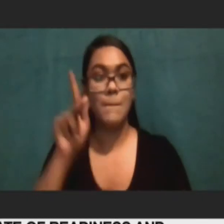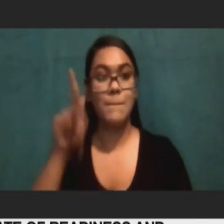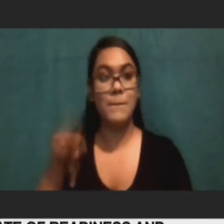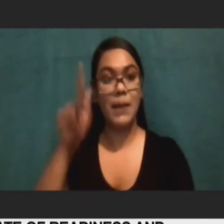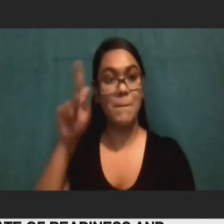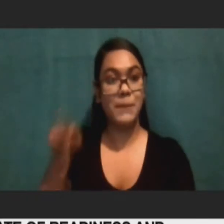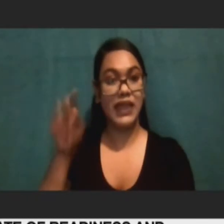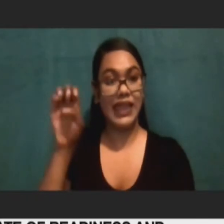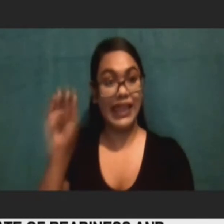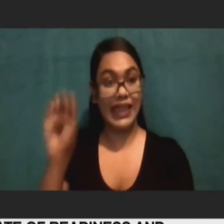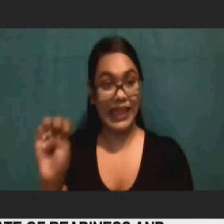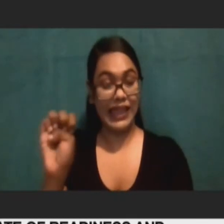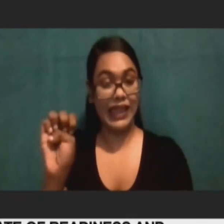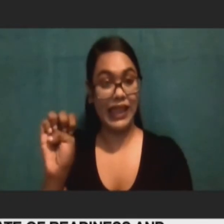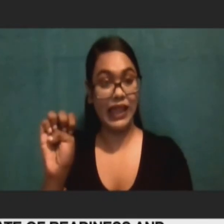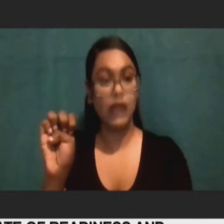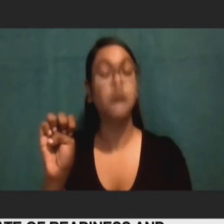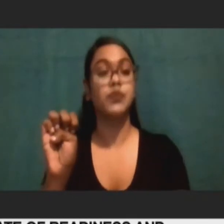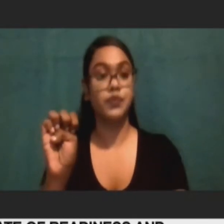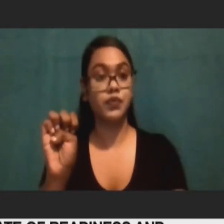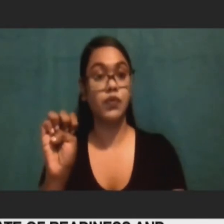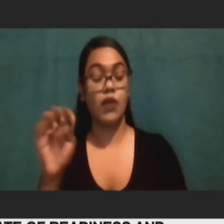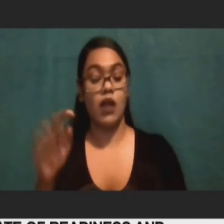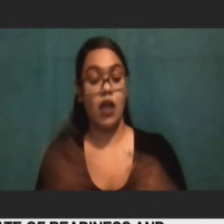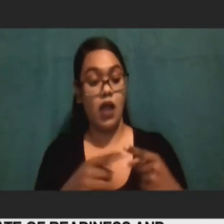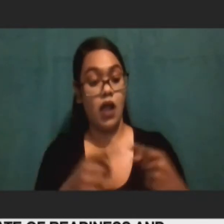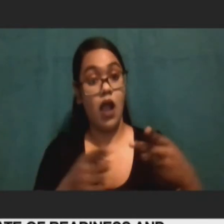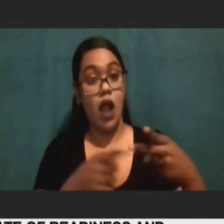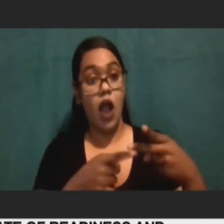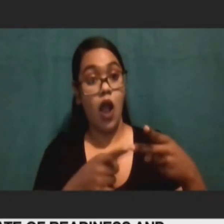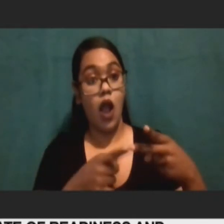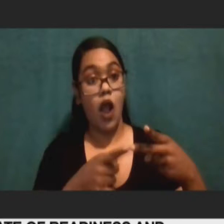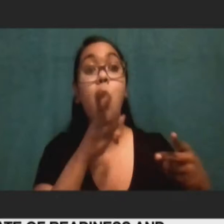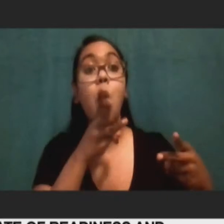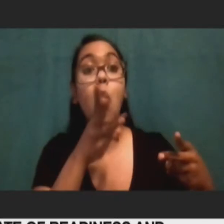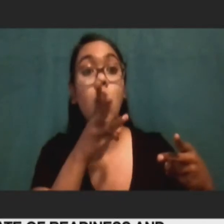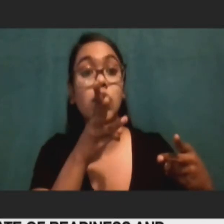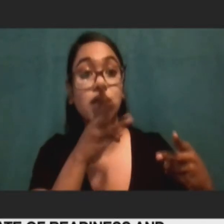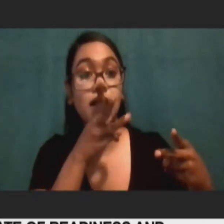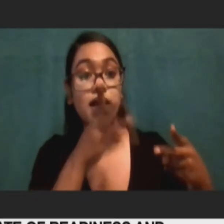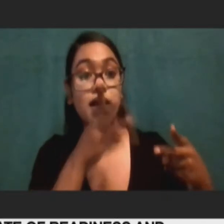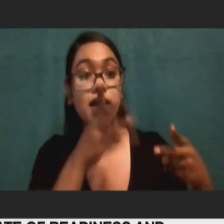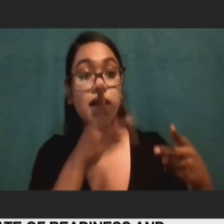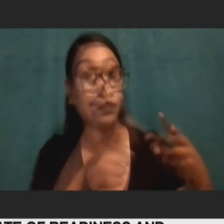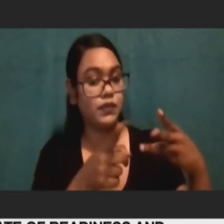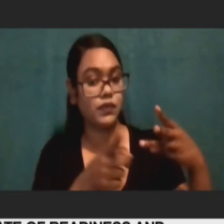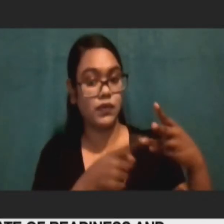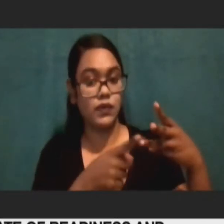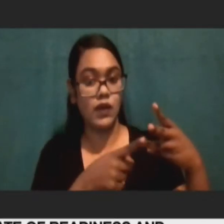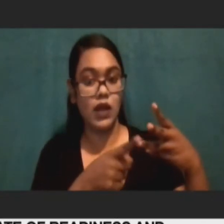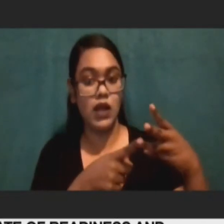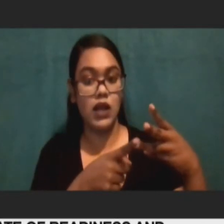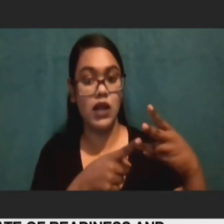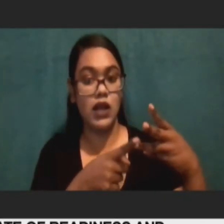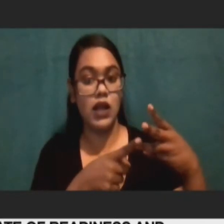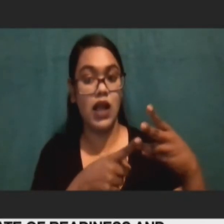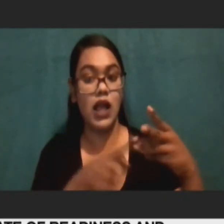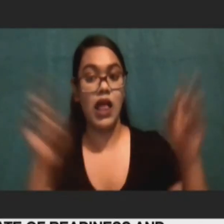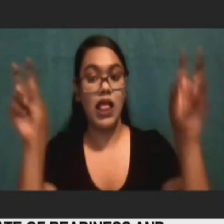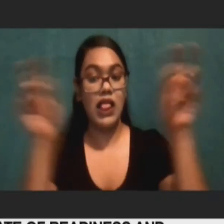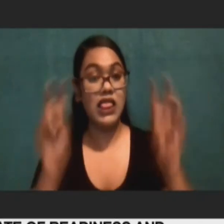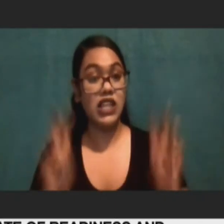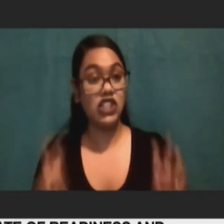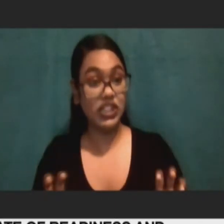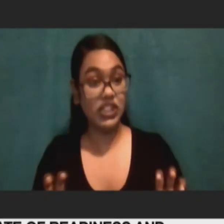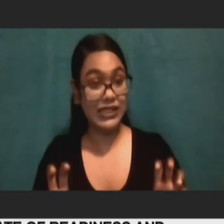the security of water, the security of power supply, we're monitoring our generators,